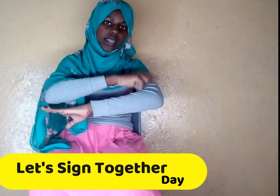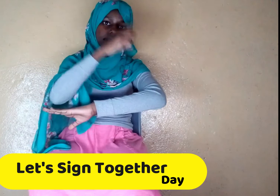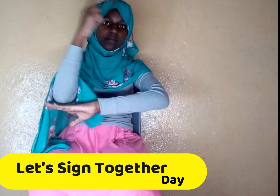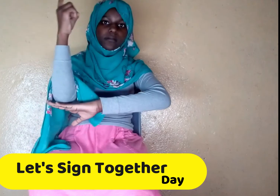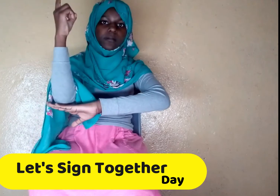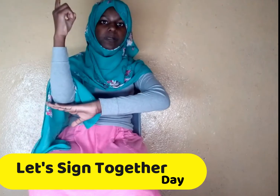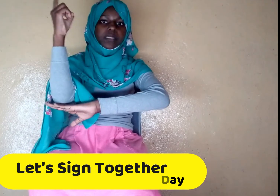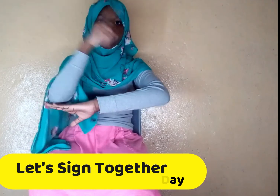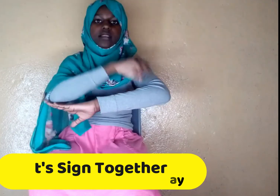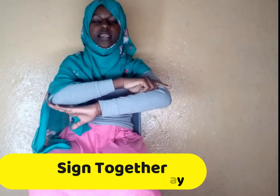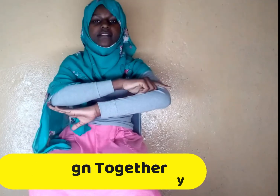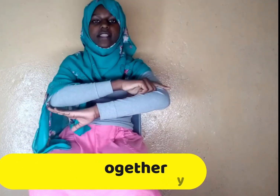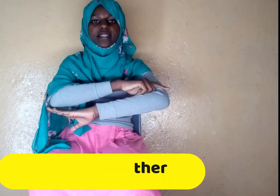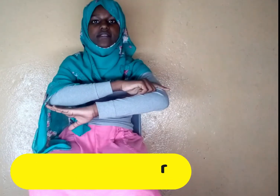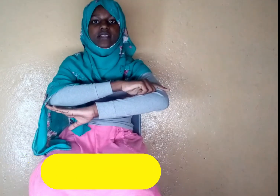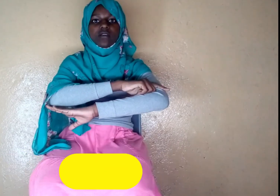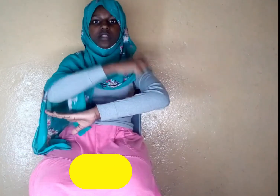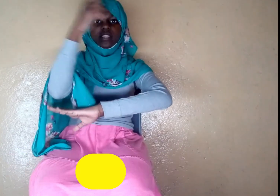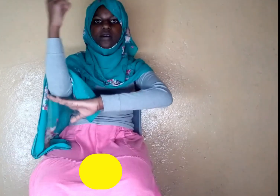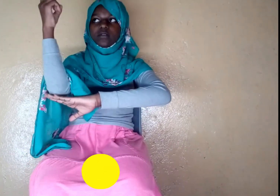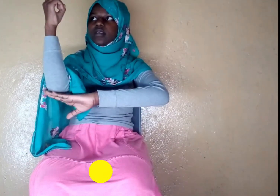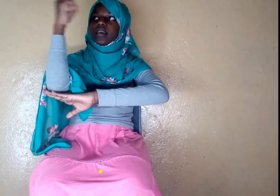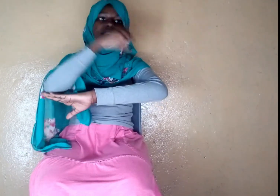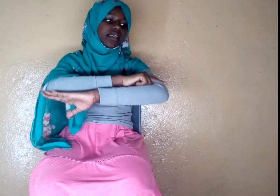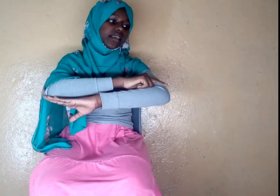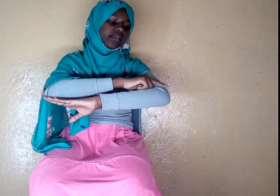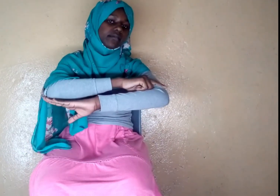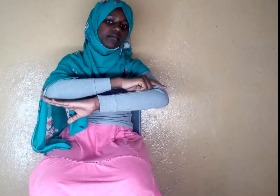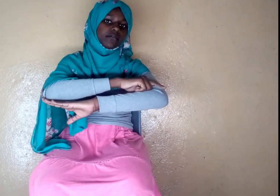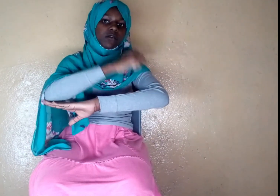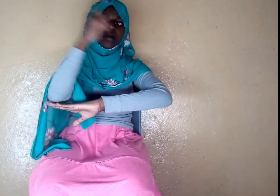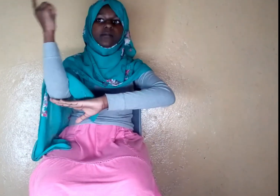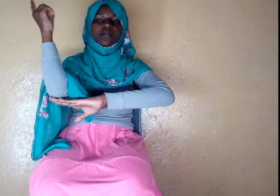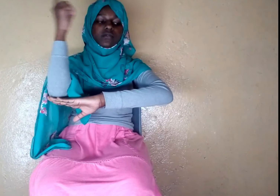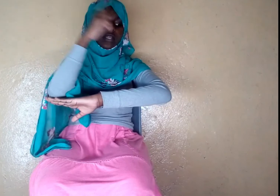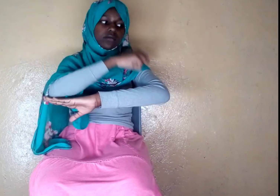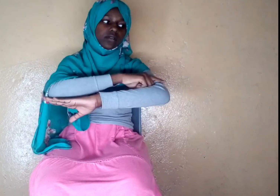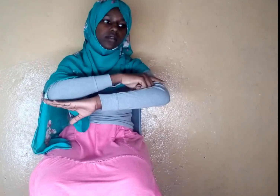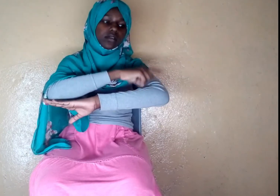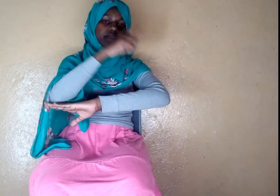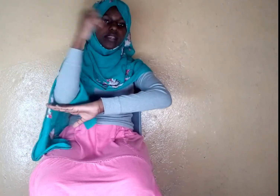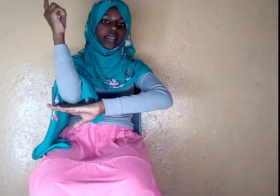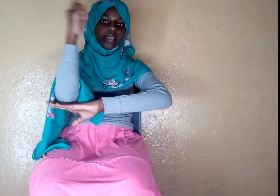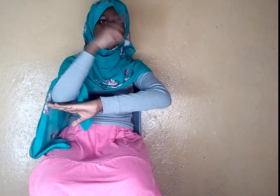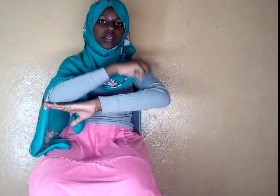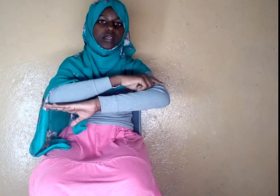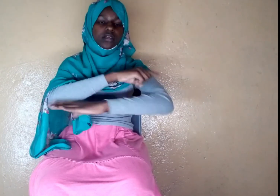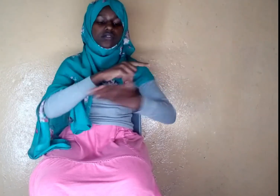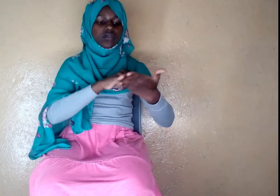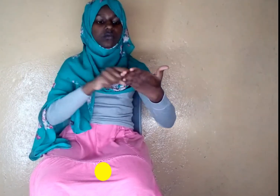Day. Day. It's like the sun going down. Day. From up to down. Day. So